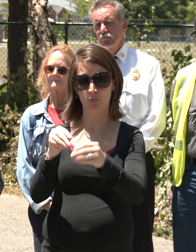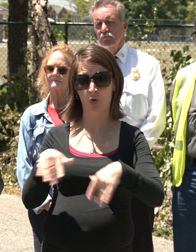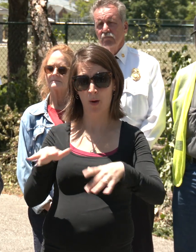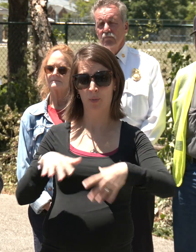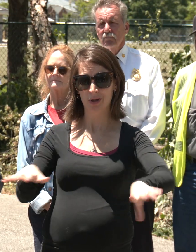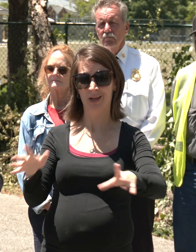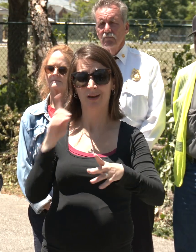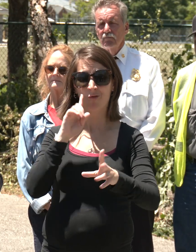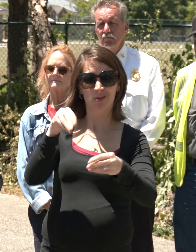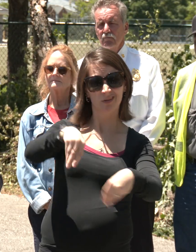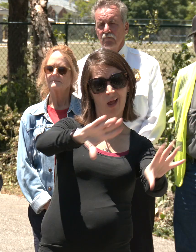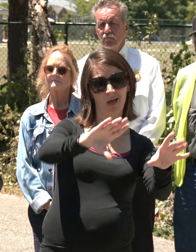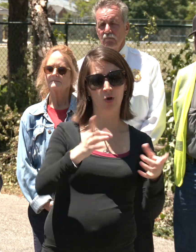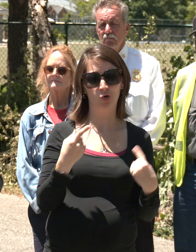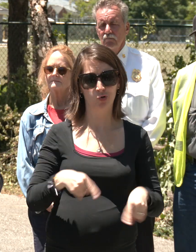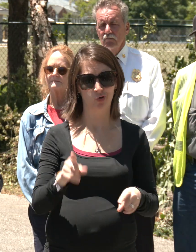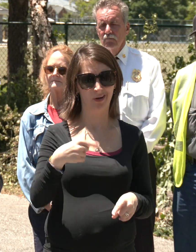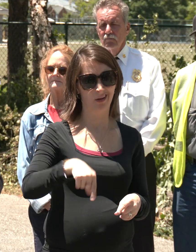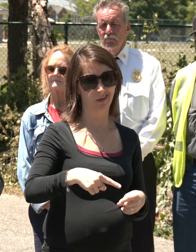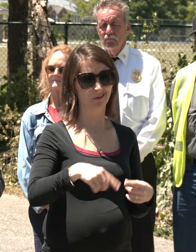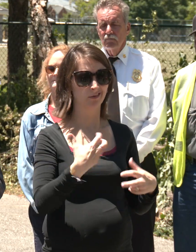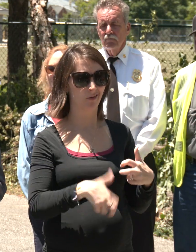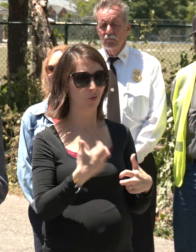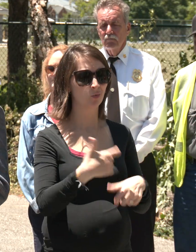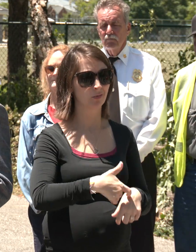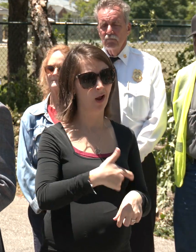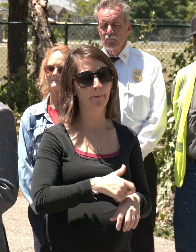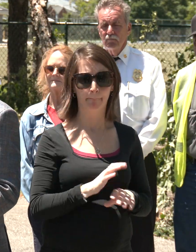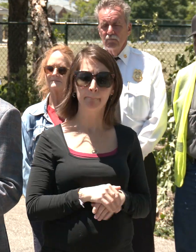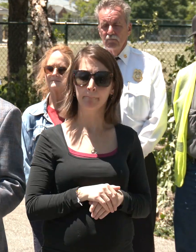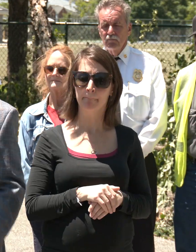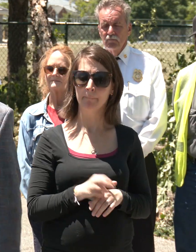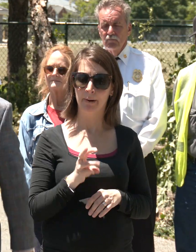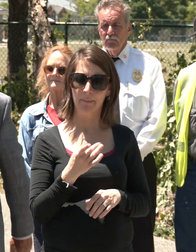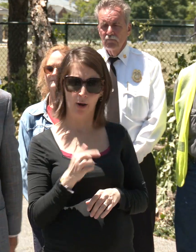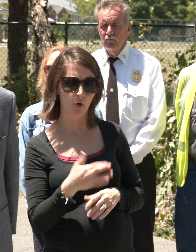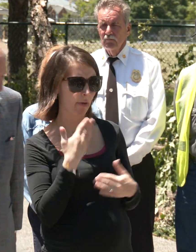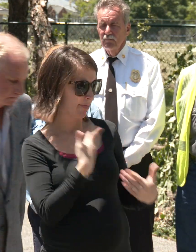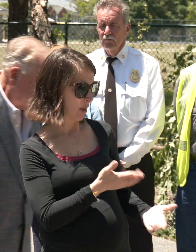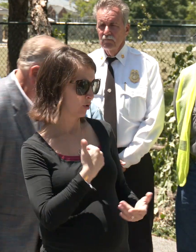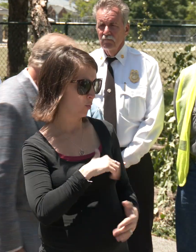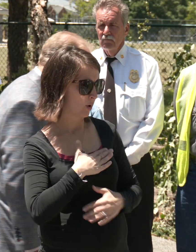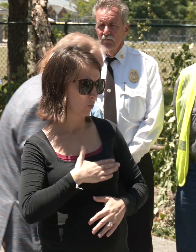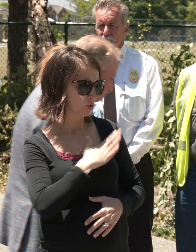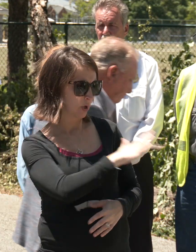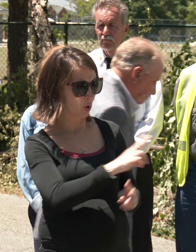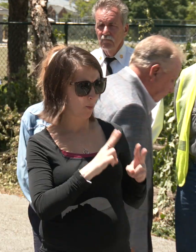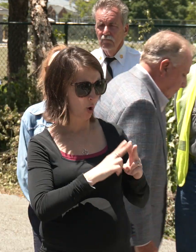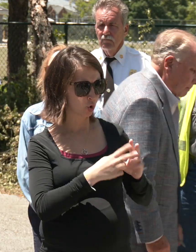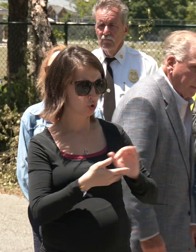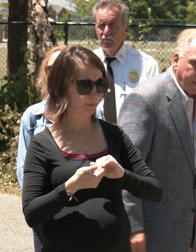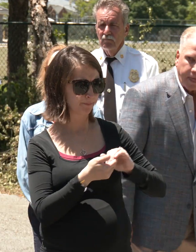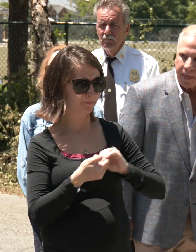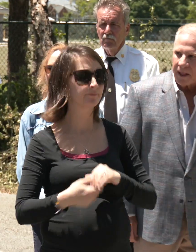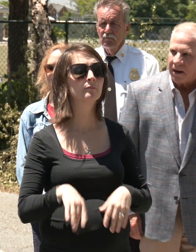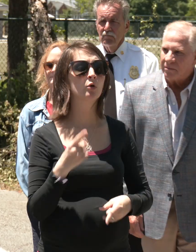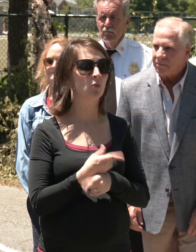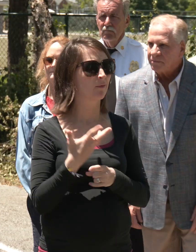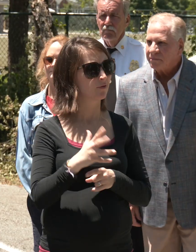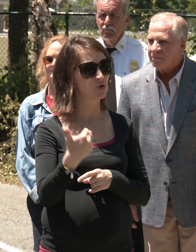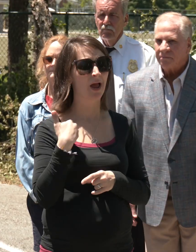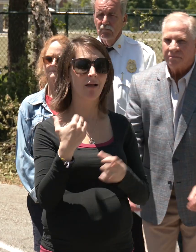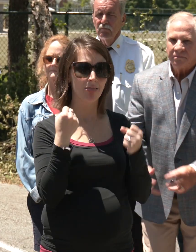this difficult task, in this difficult time. Mayor? Yeah, thank you. We appreciate your partnership. I know we've gotten a lot of